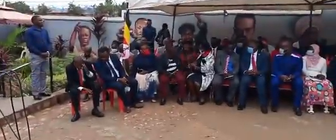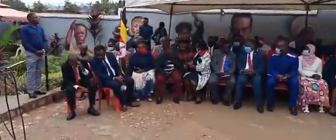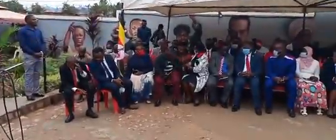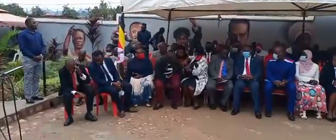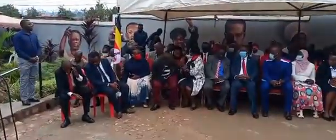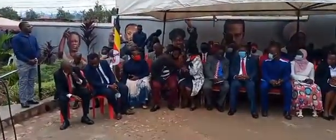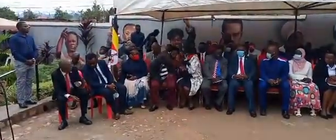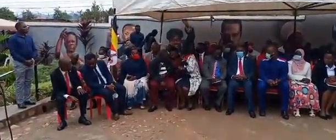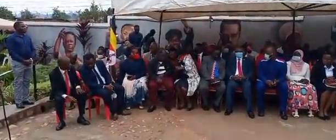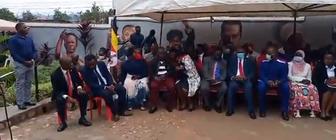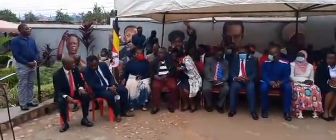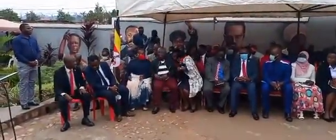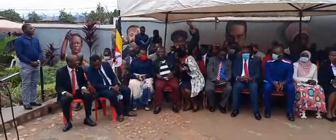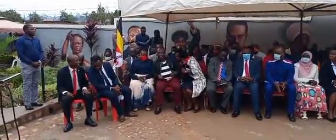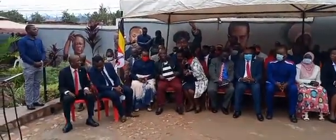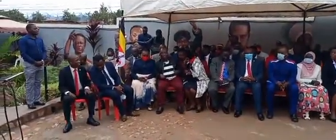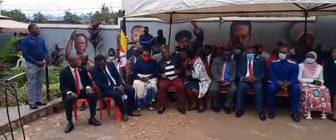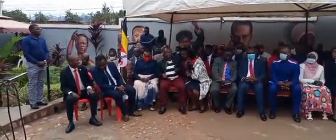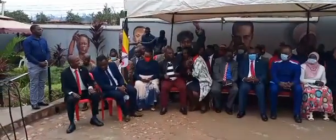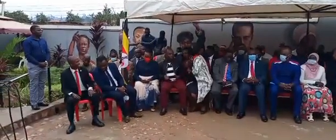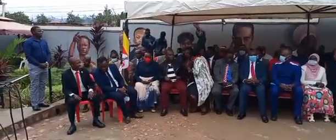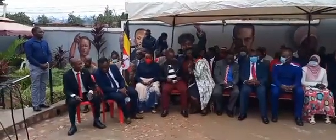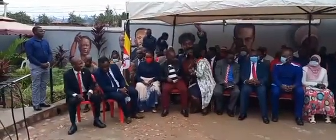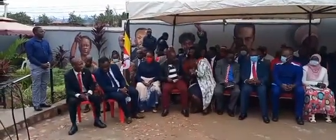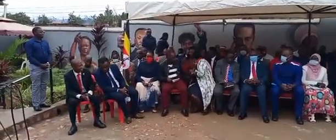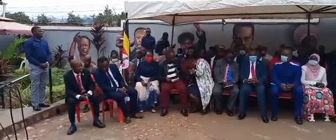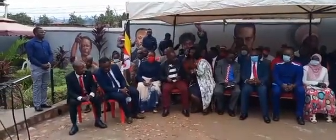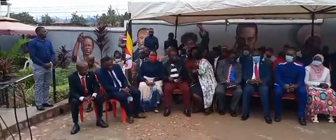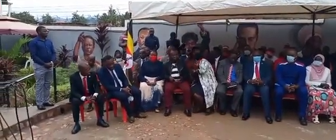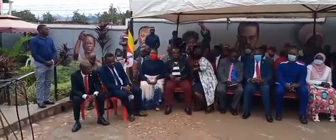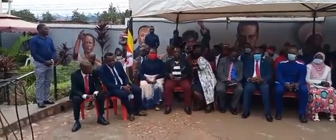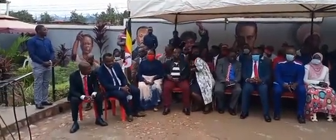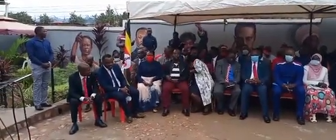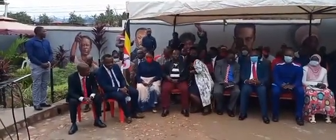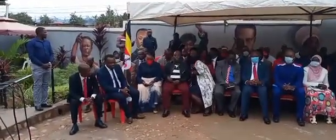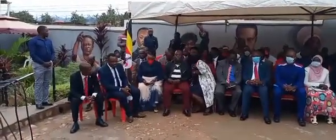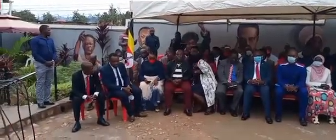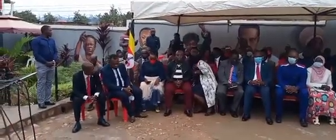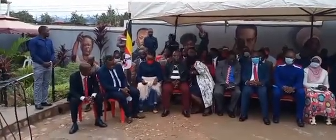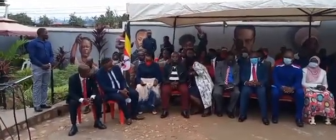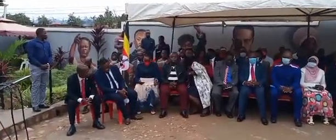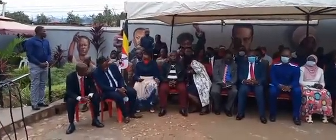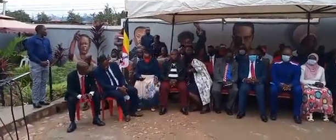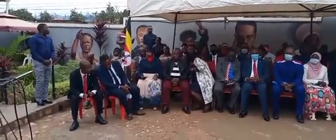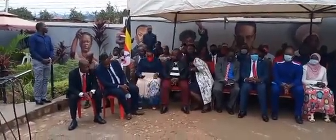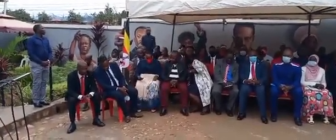Okay, the leadership of the party that is here, members of parliament,